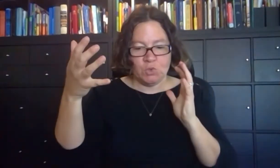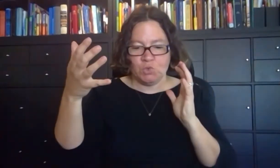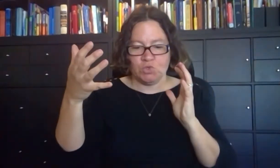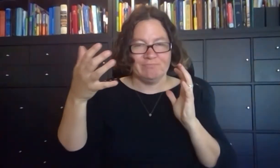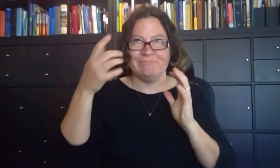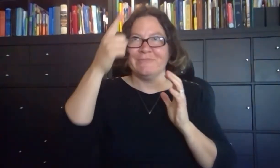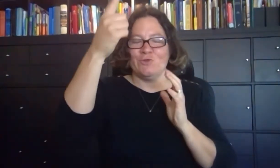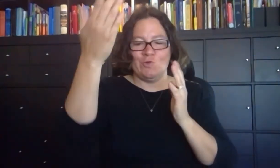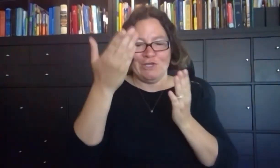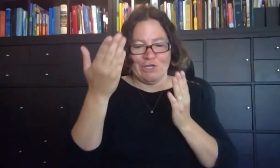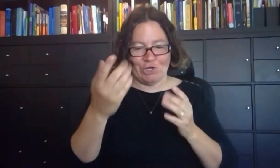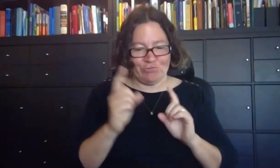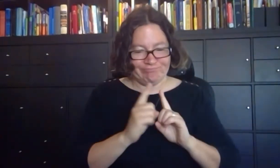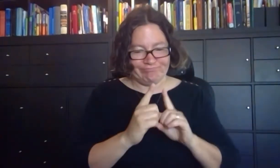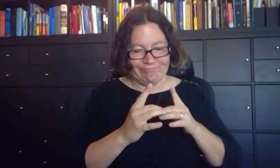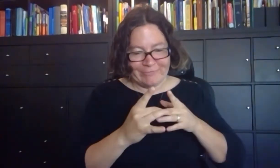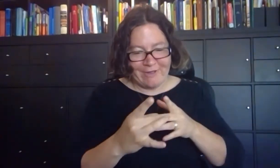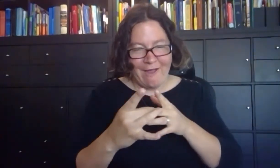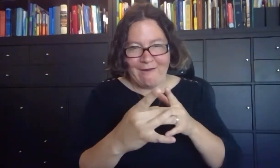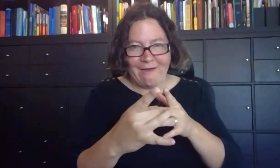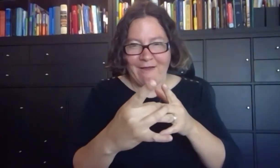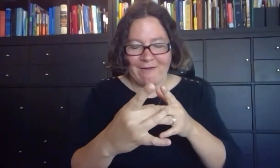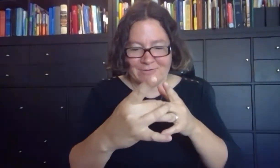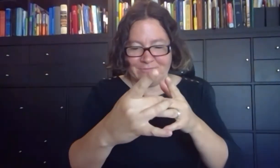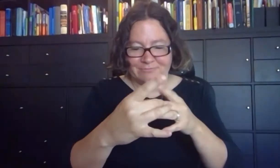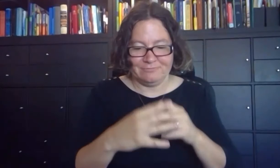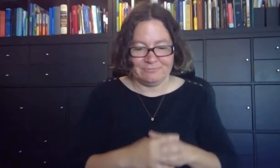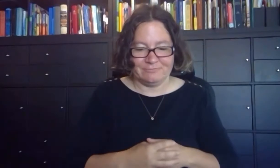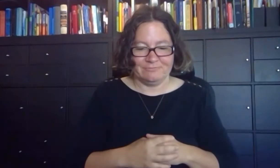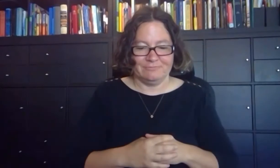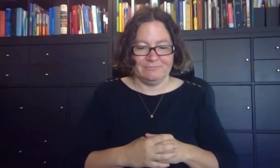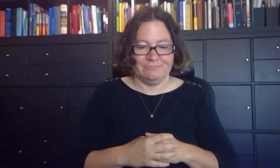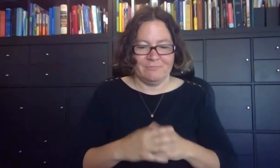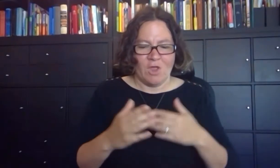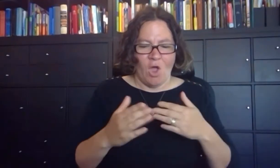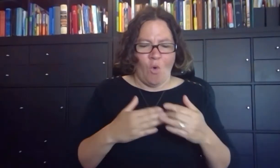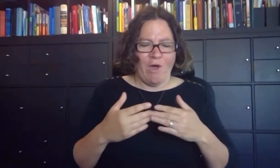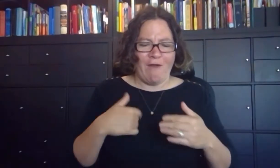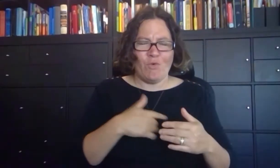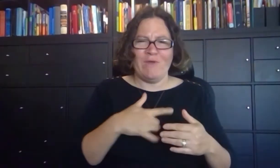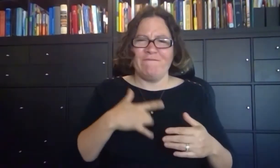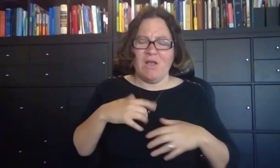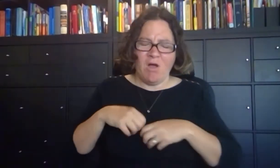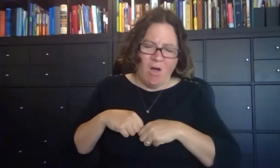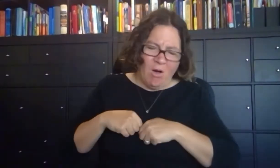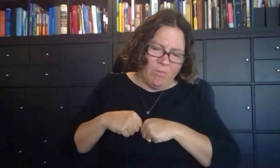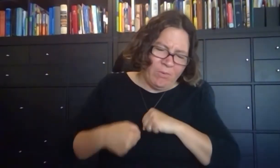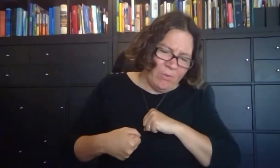overwhelmed, you are here to guide us and direct us. Whenever we